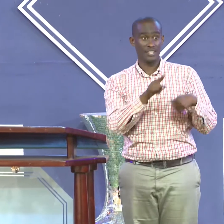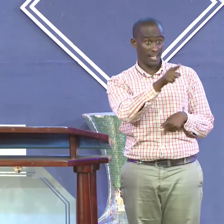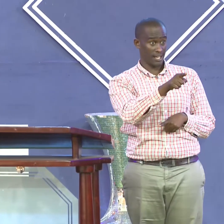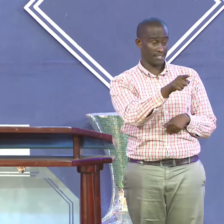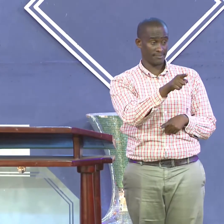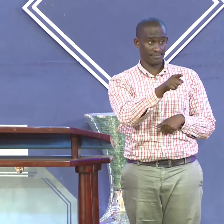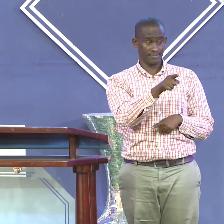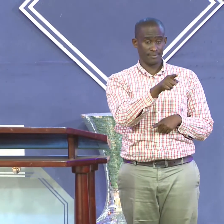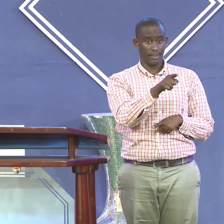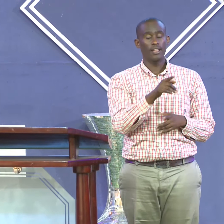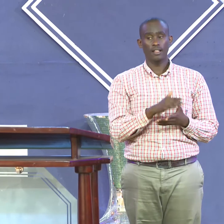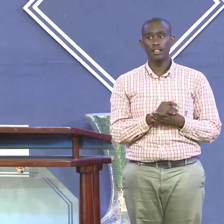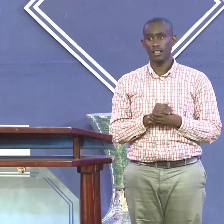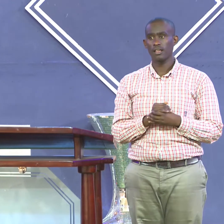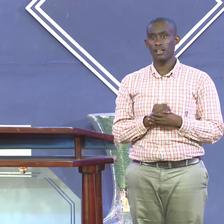shouting.